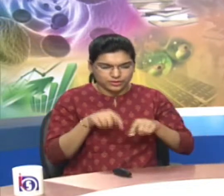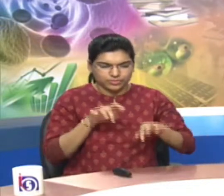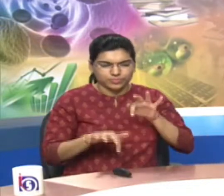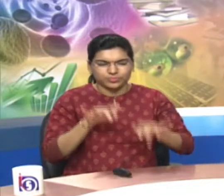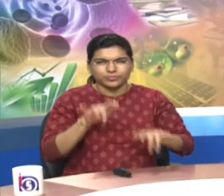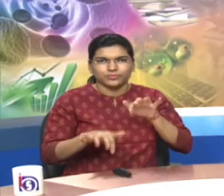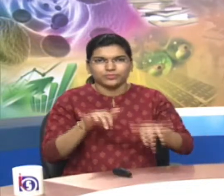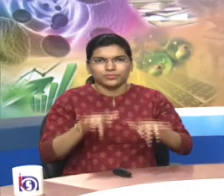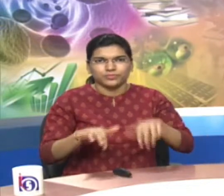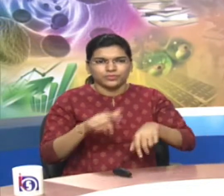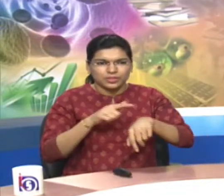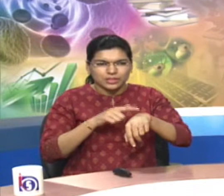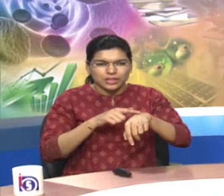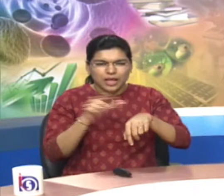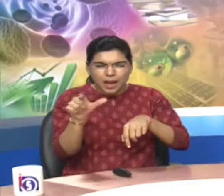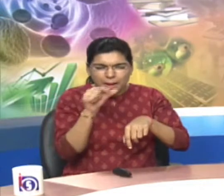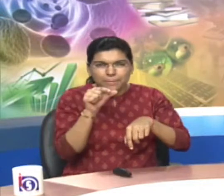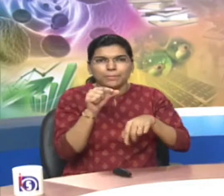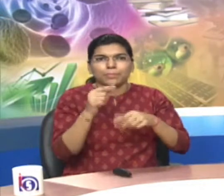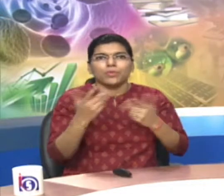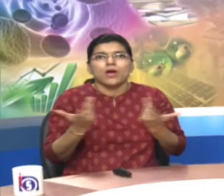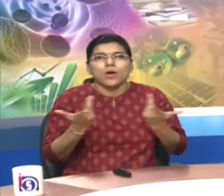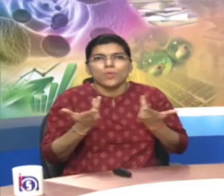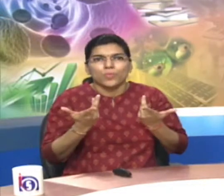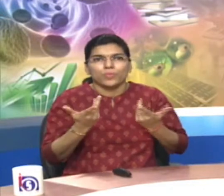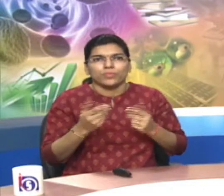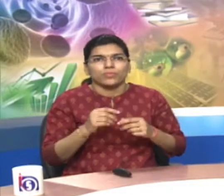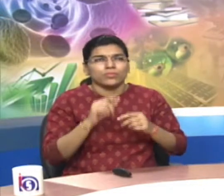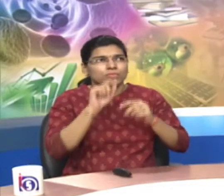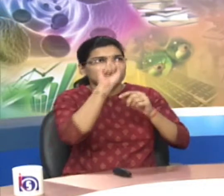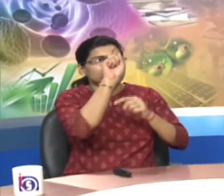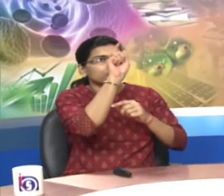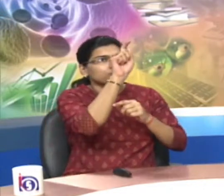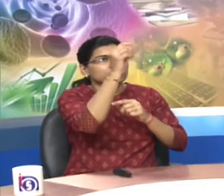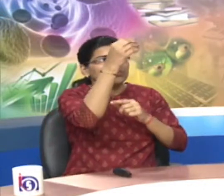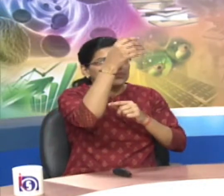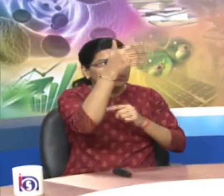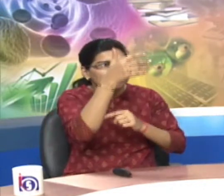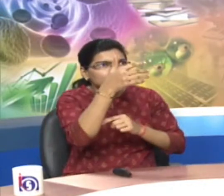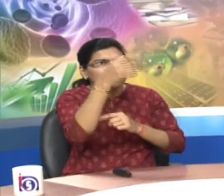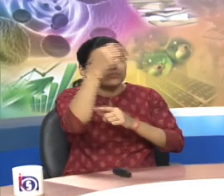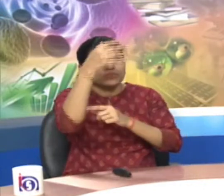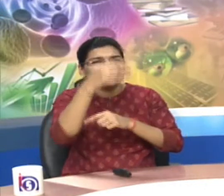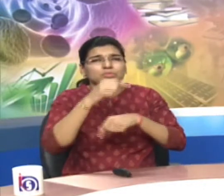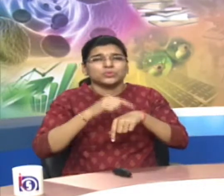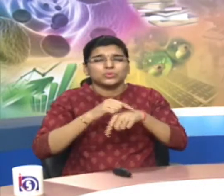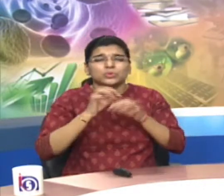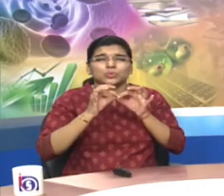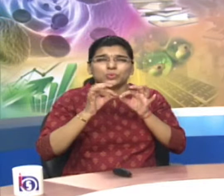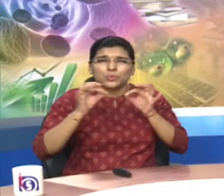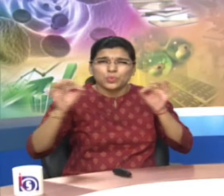Let us now understand the keyboard shortcuts. When we click on the